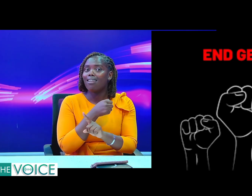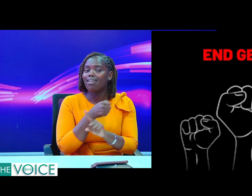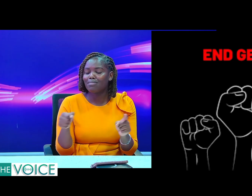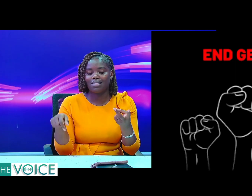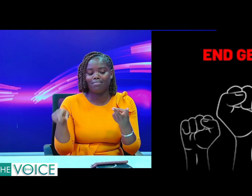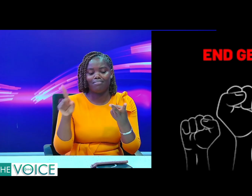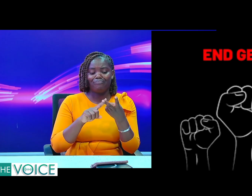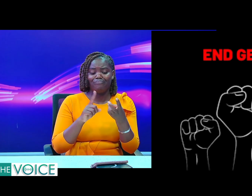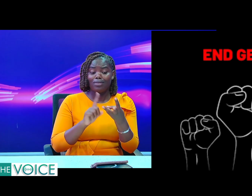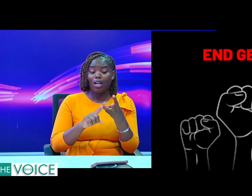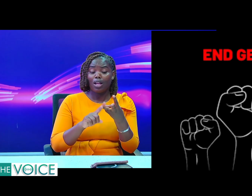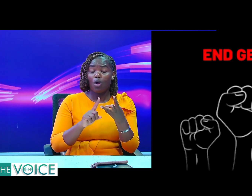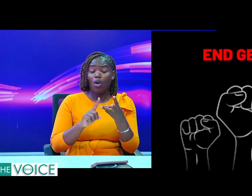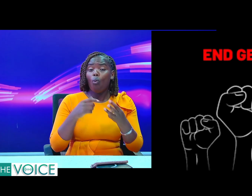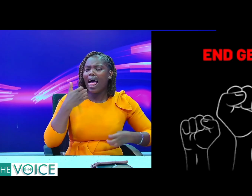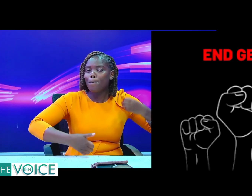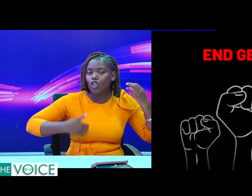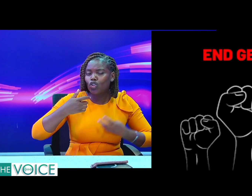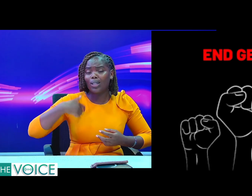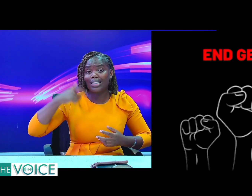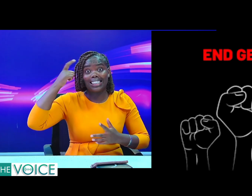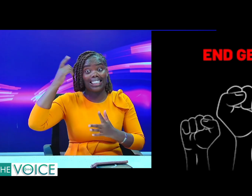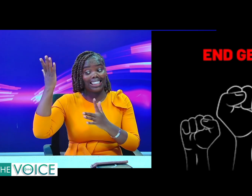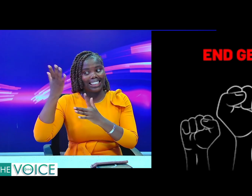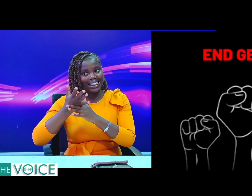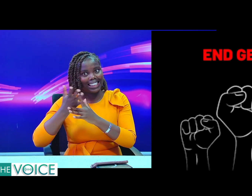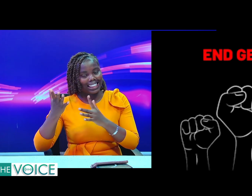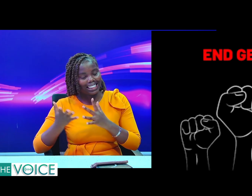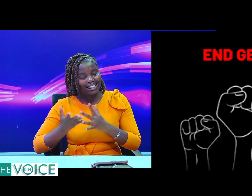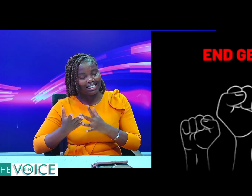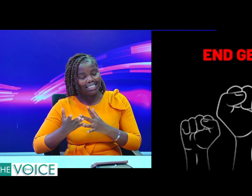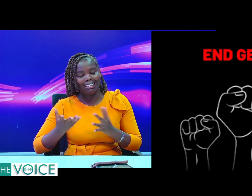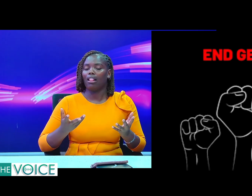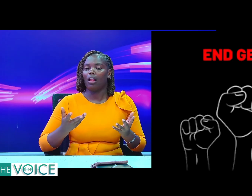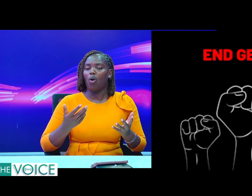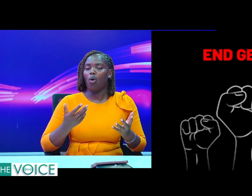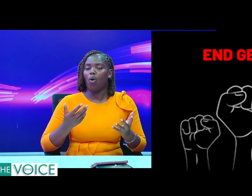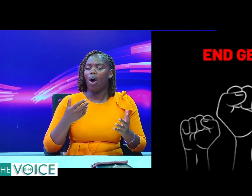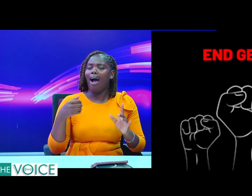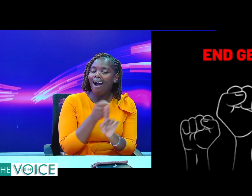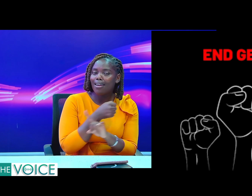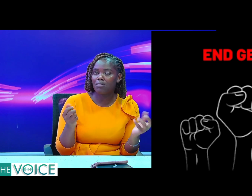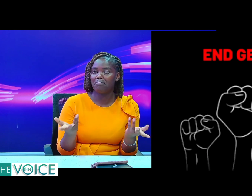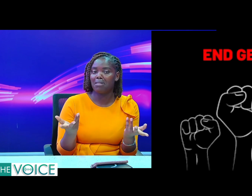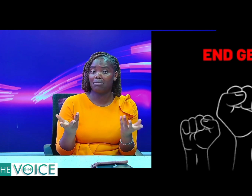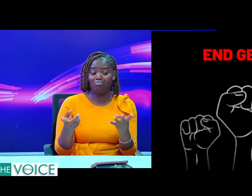have sexual violence, we have emotional violence that is also linked with,